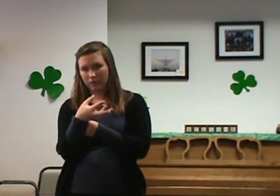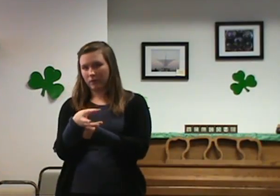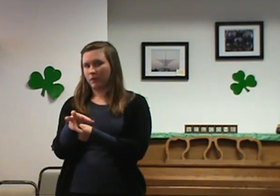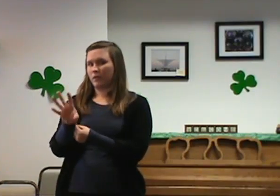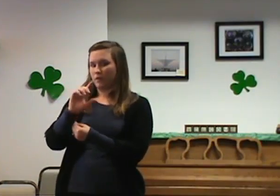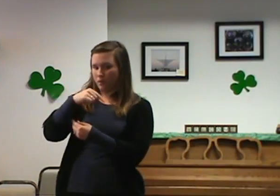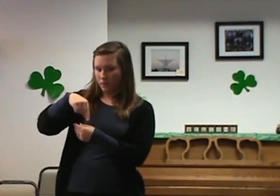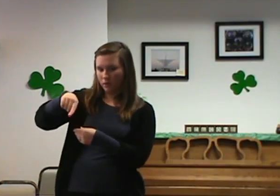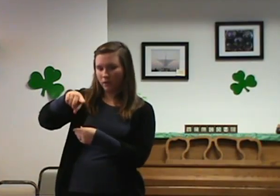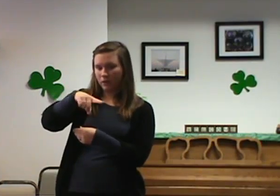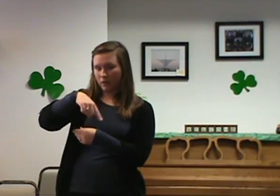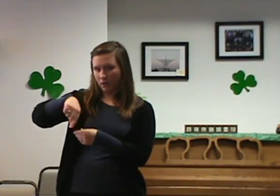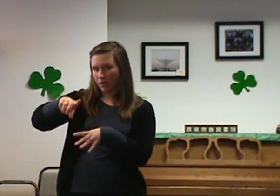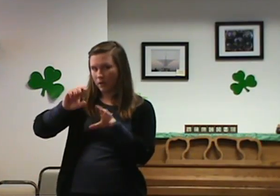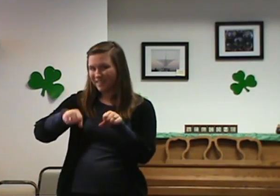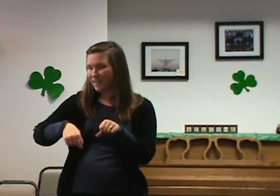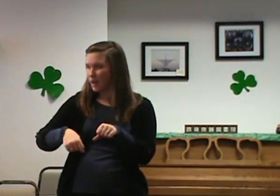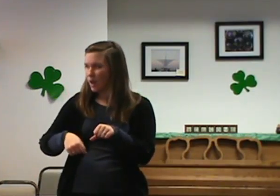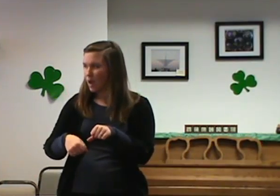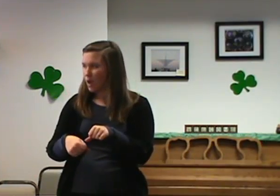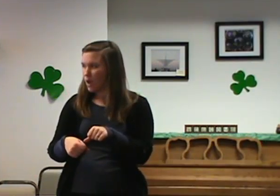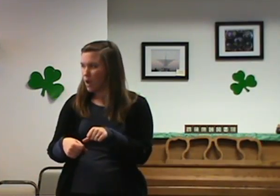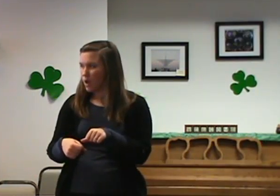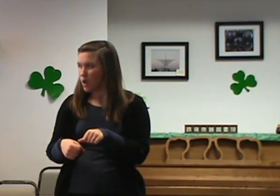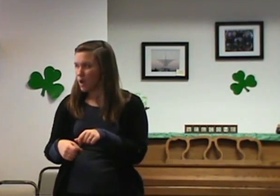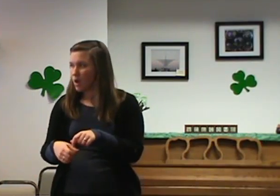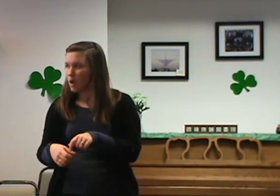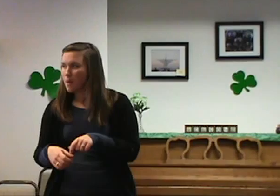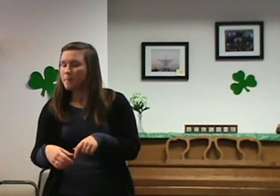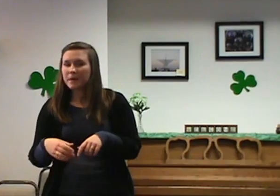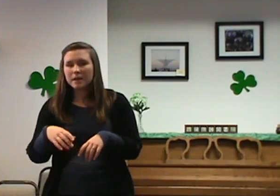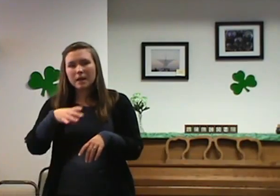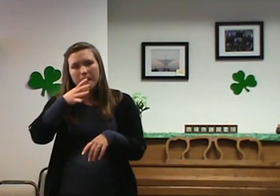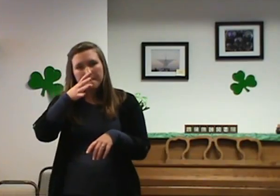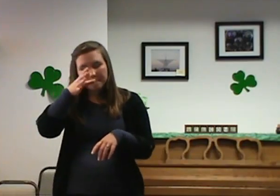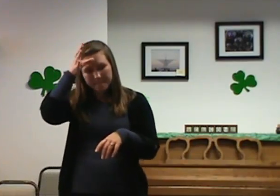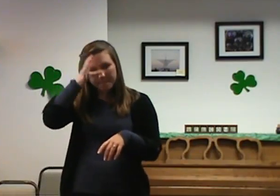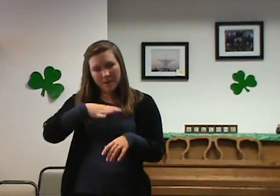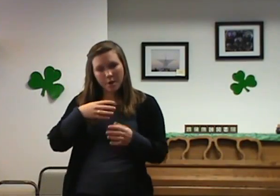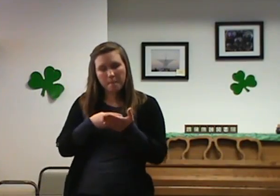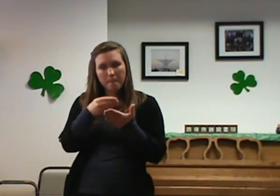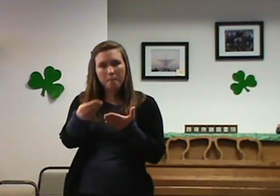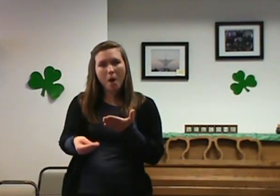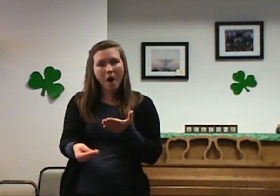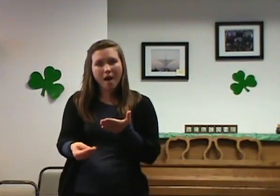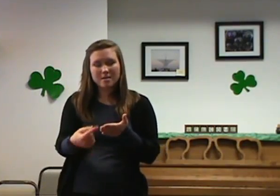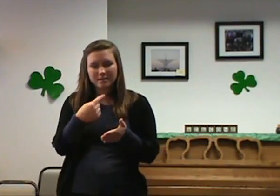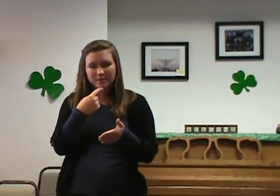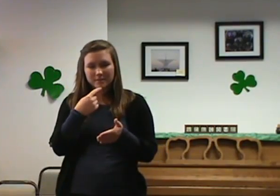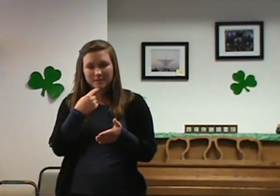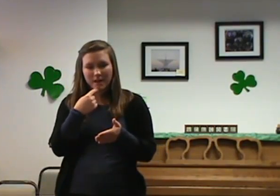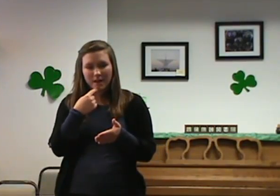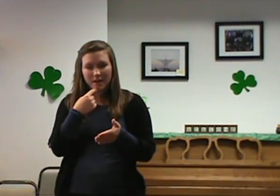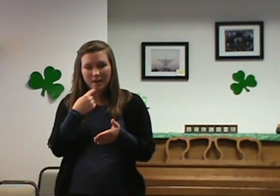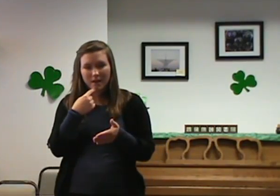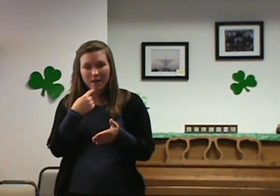week later and he said, look, I trimmed my own mustache. I mean, so, people can see